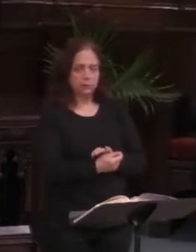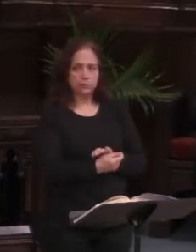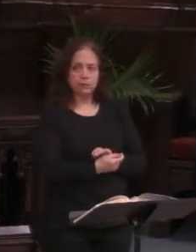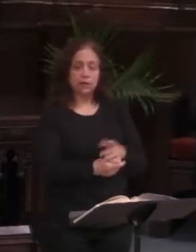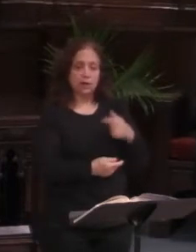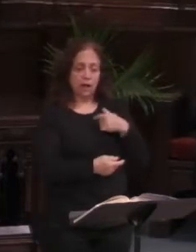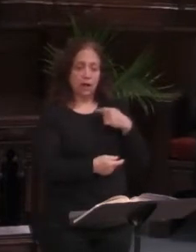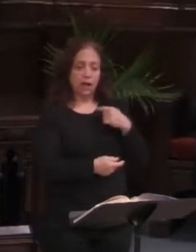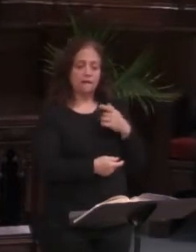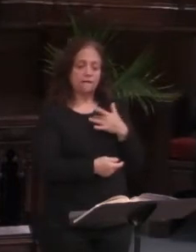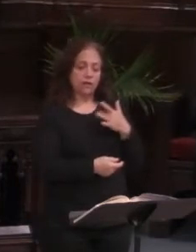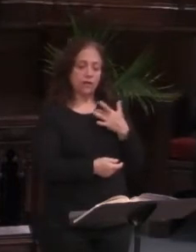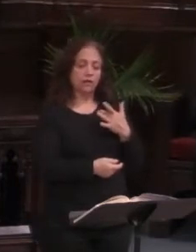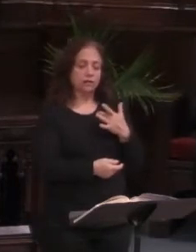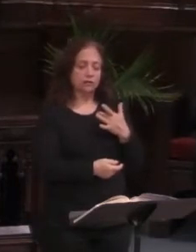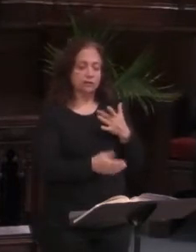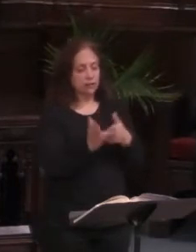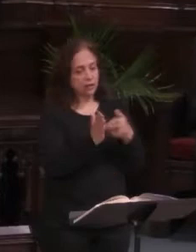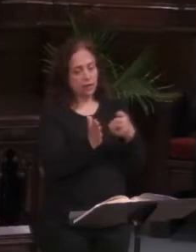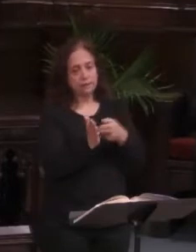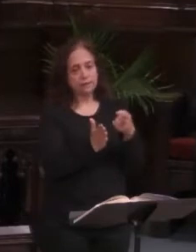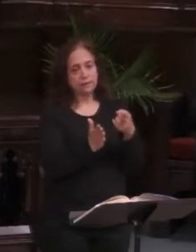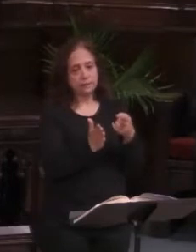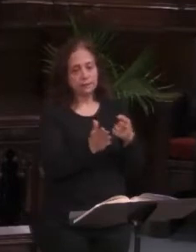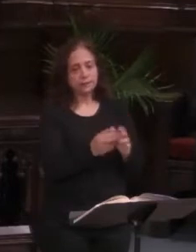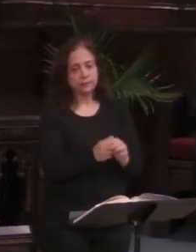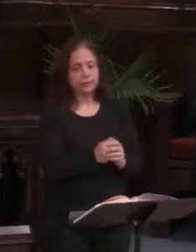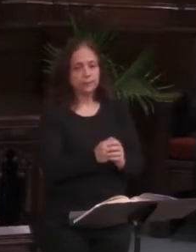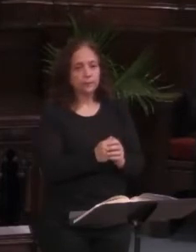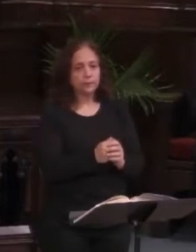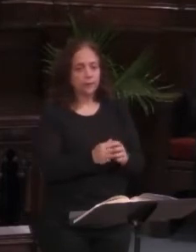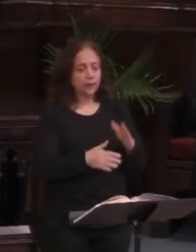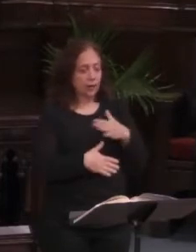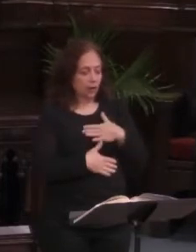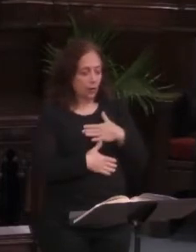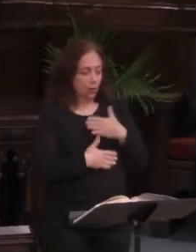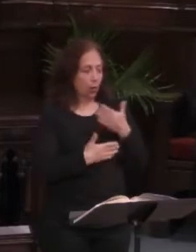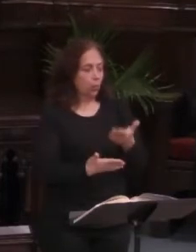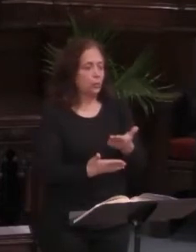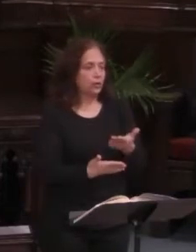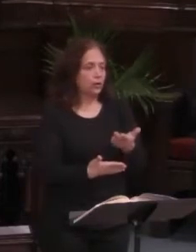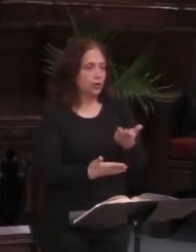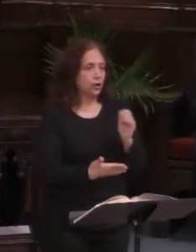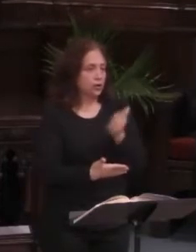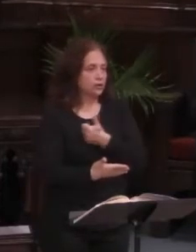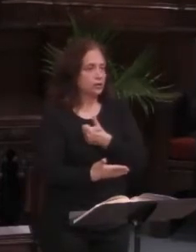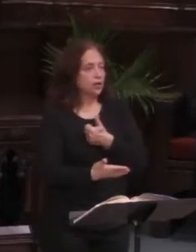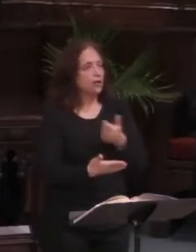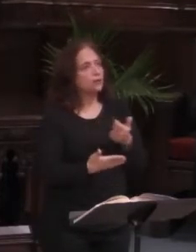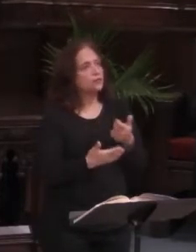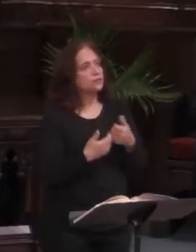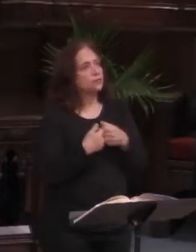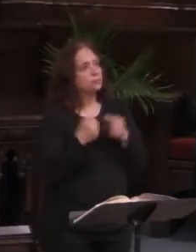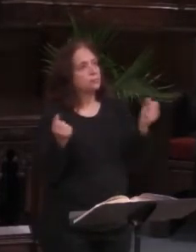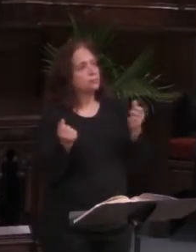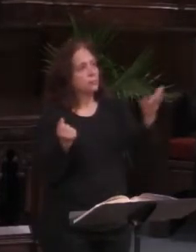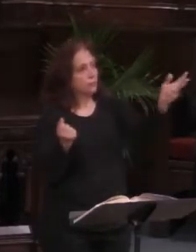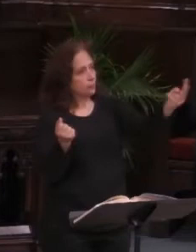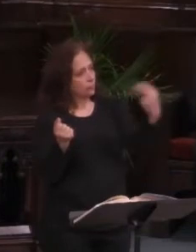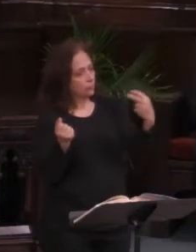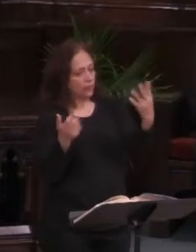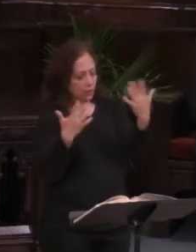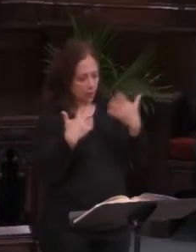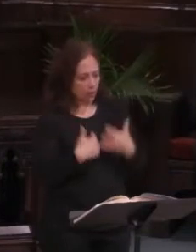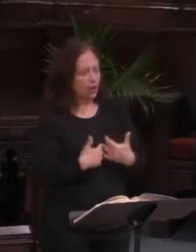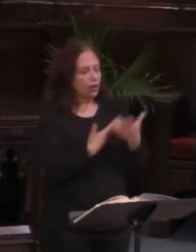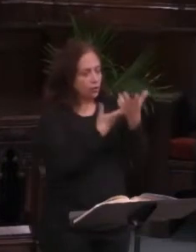I believe it's about being honest, about opening ourselves to God. It's about trusting enough